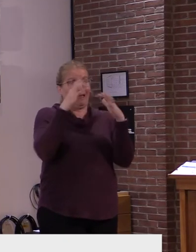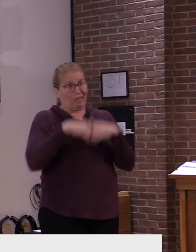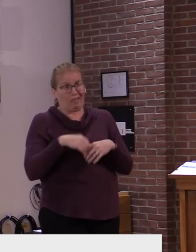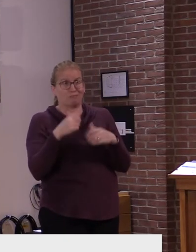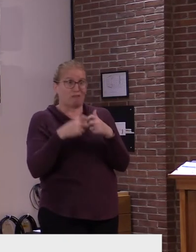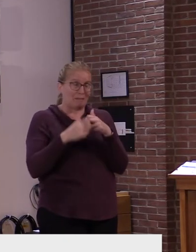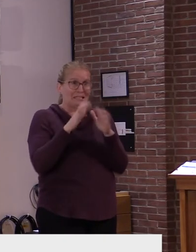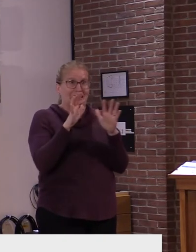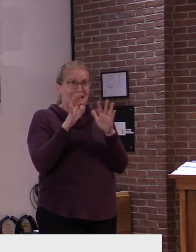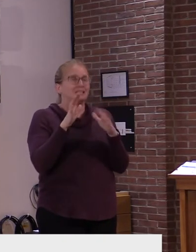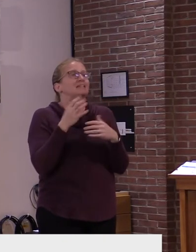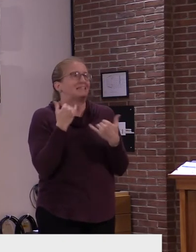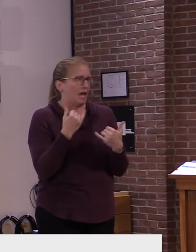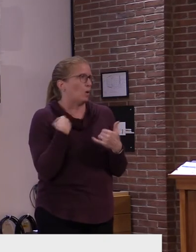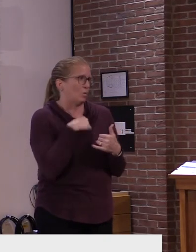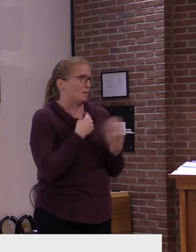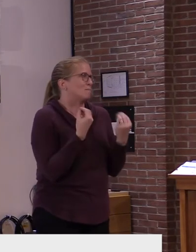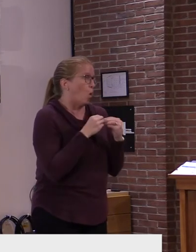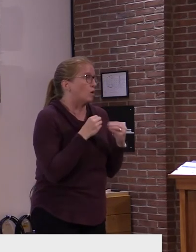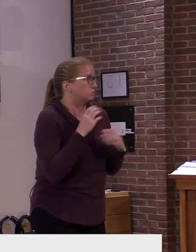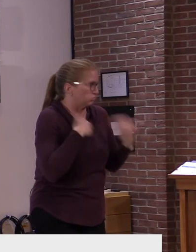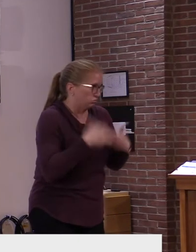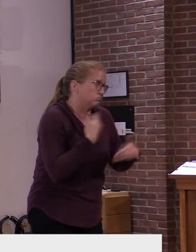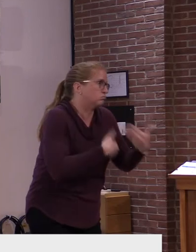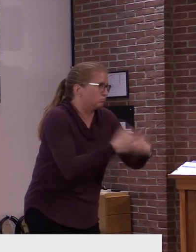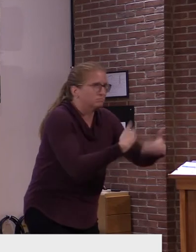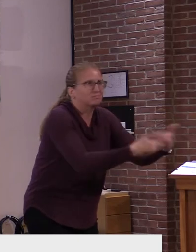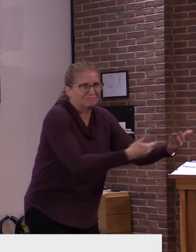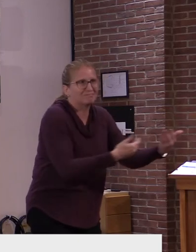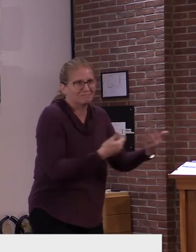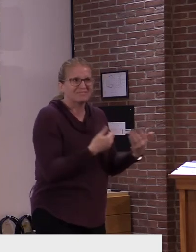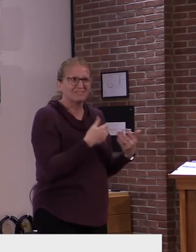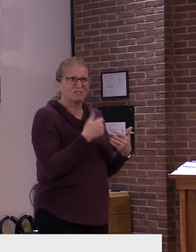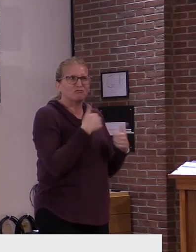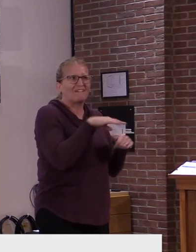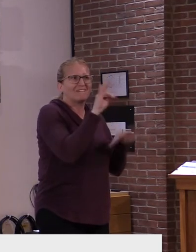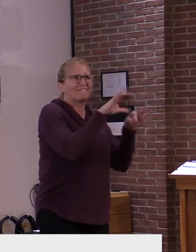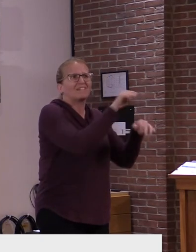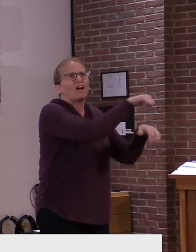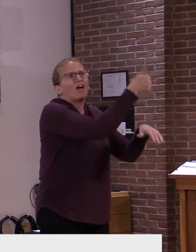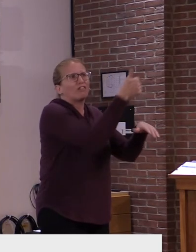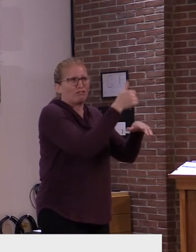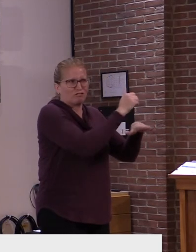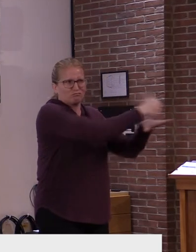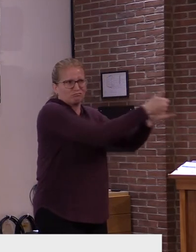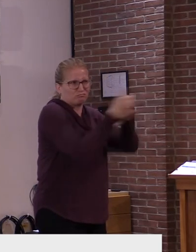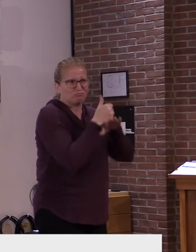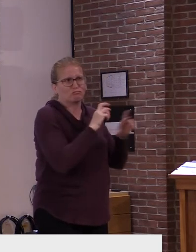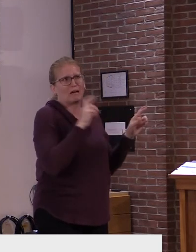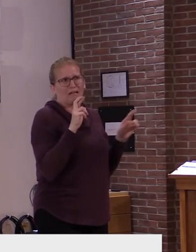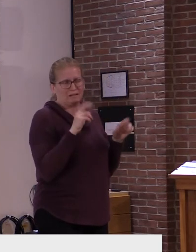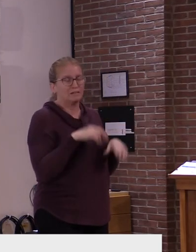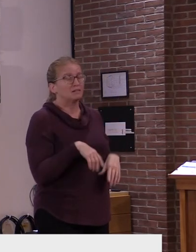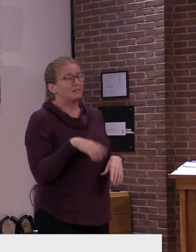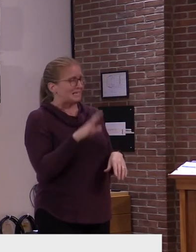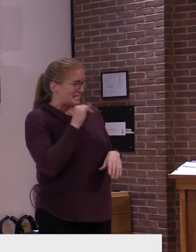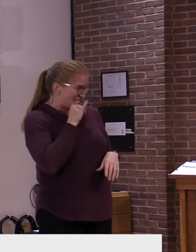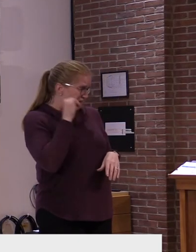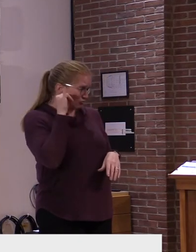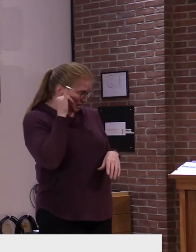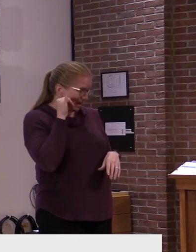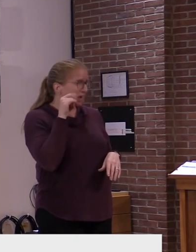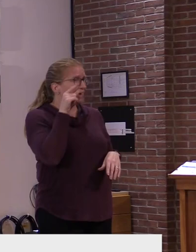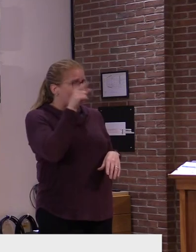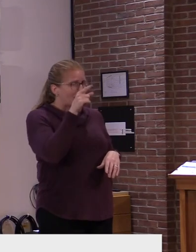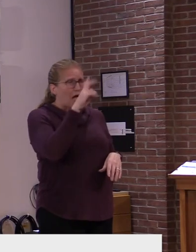testing capability that we're building up. So to answer your question, as of yesterday, they told me on notifications